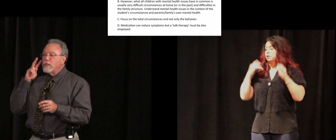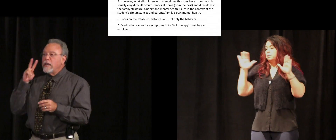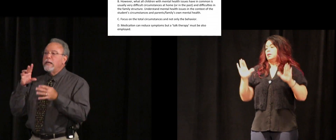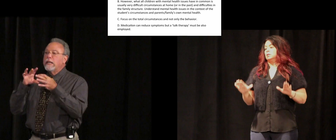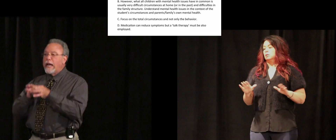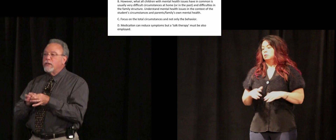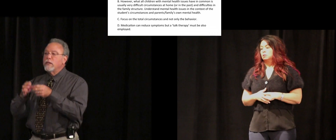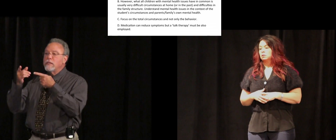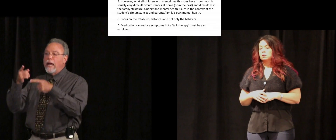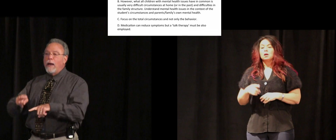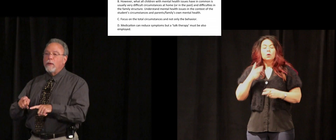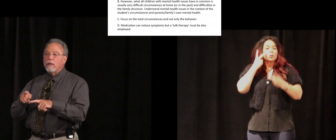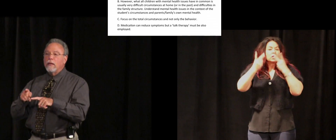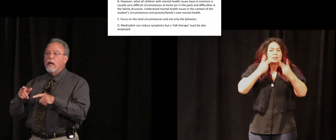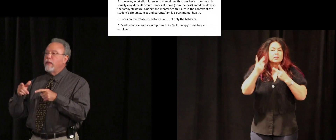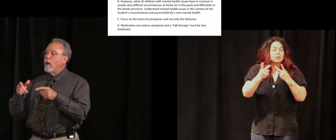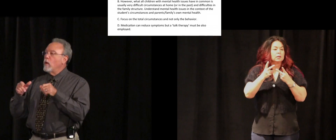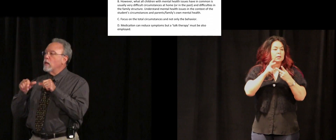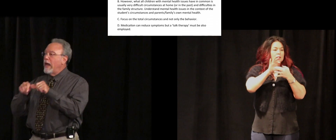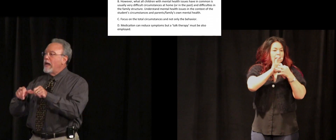Being able to tolerate emotions.